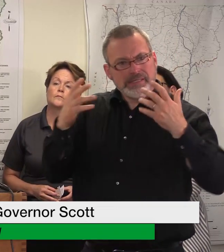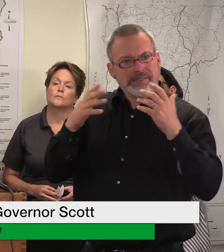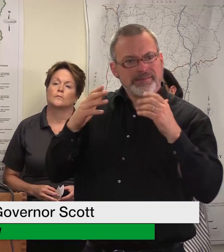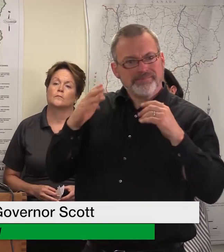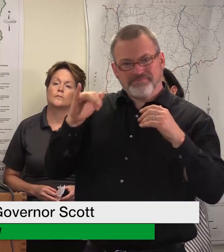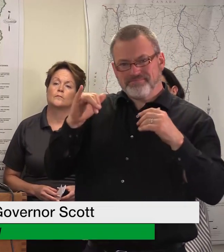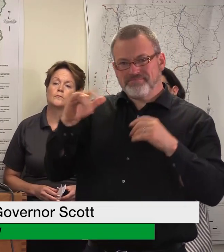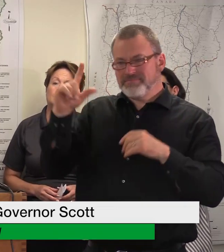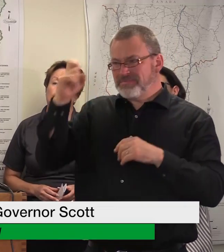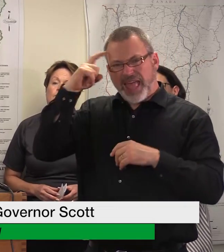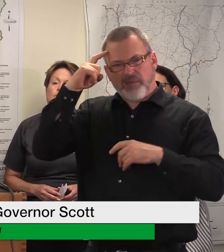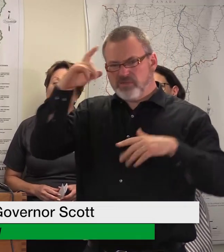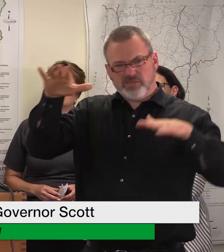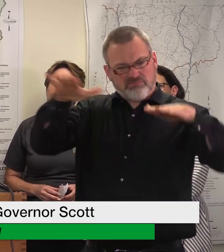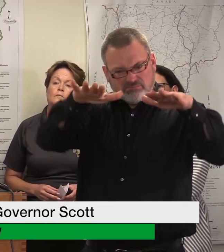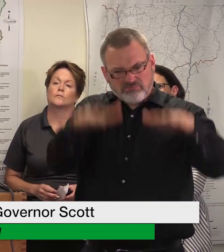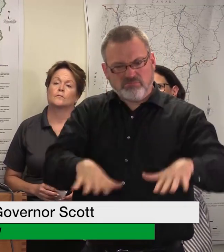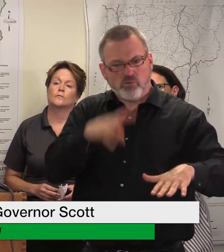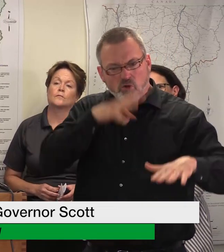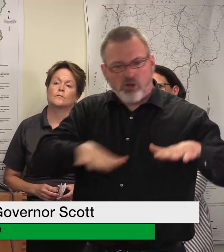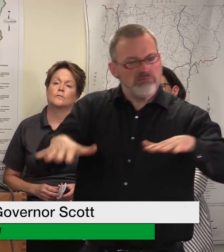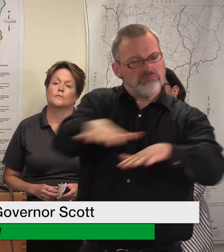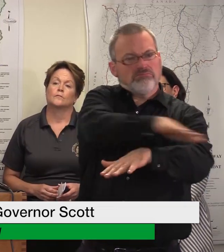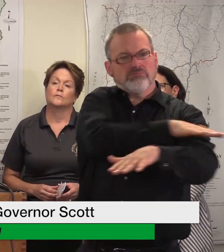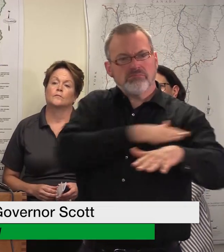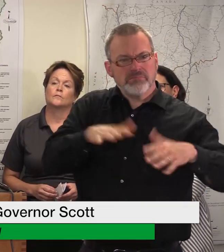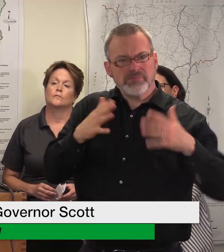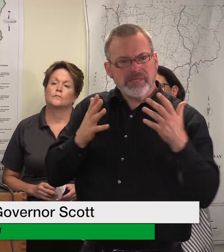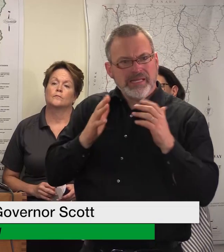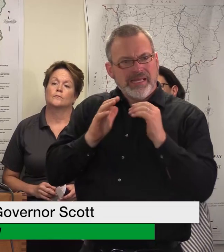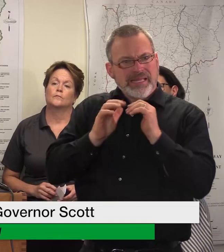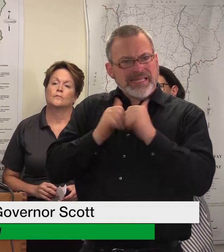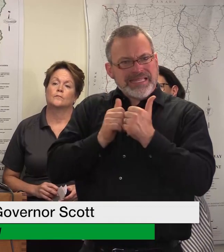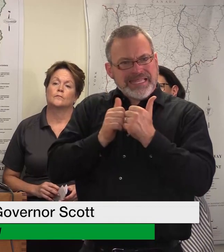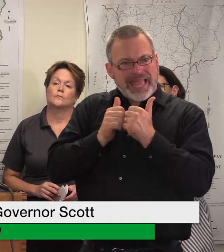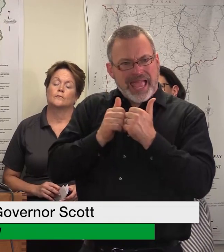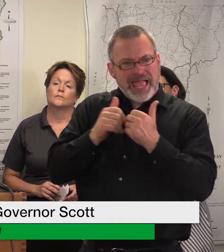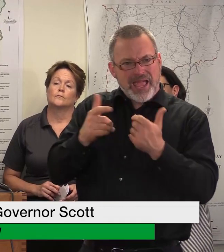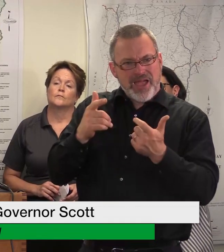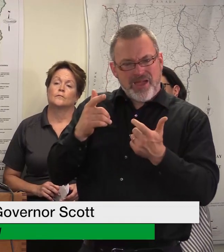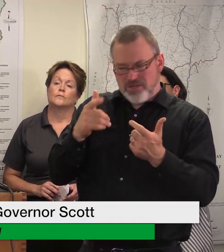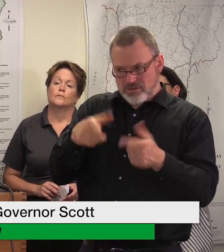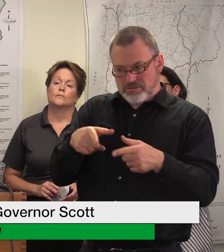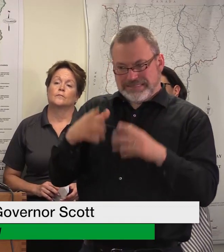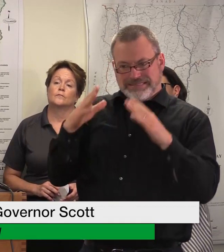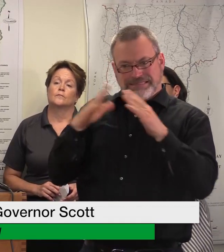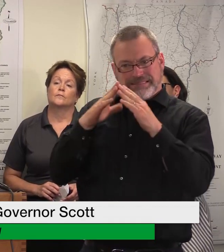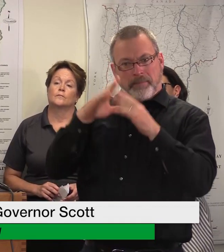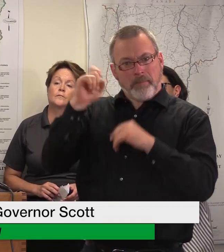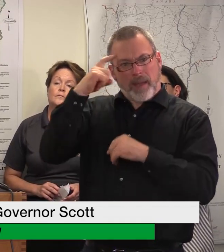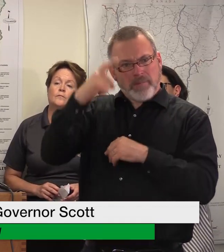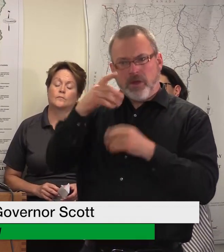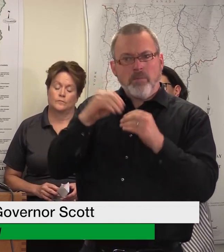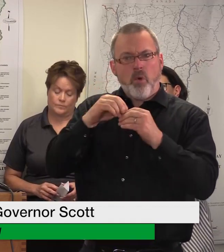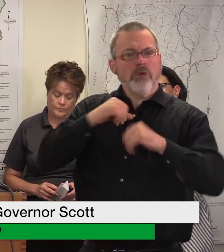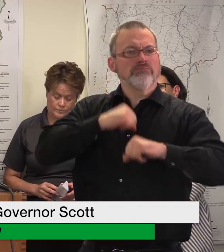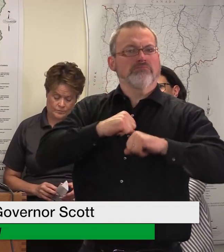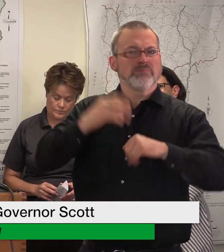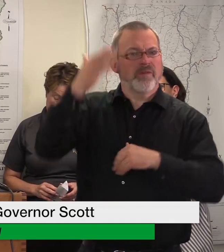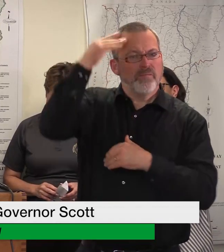this flood. So what's the thinking about how to make a city like Montpelier more resilient to a flood that's got 3 feet of water in its downtown? You